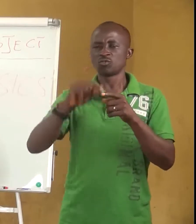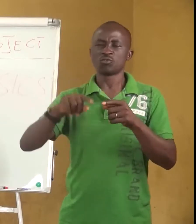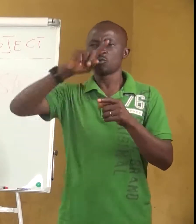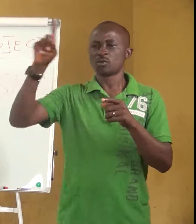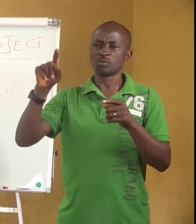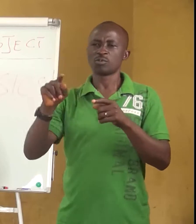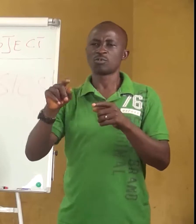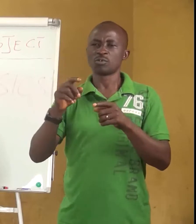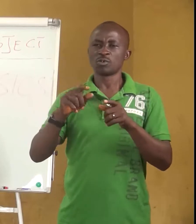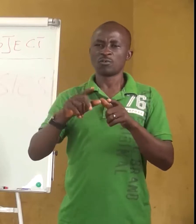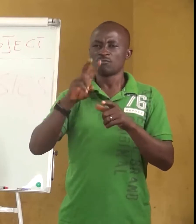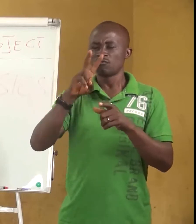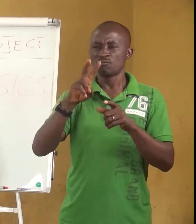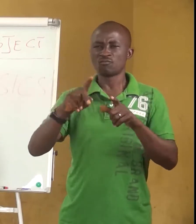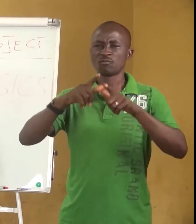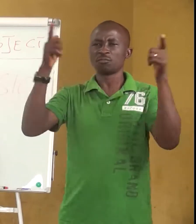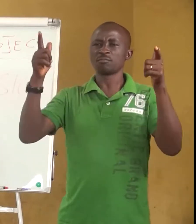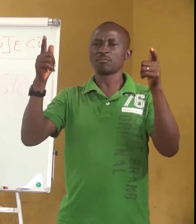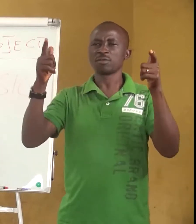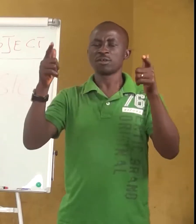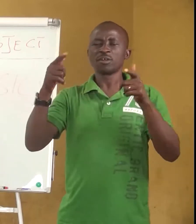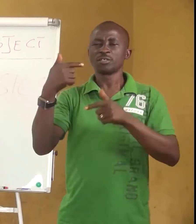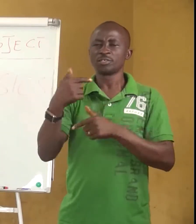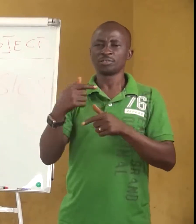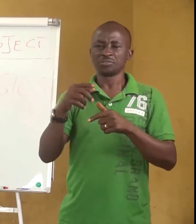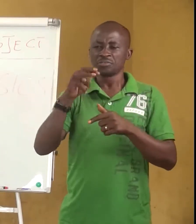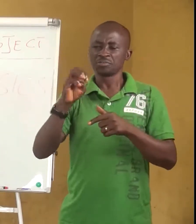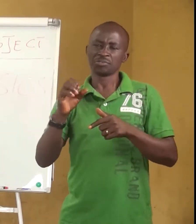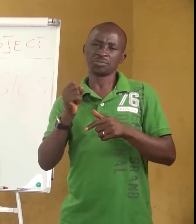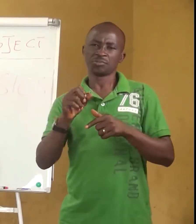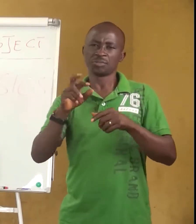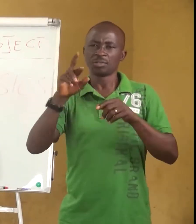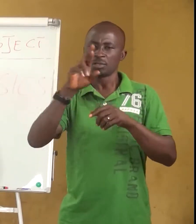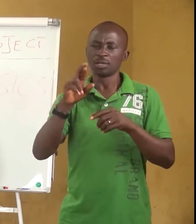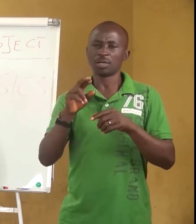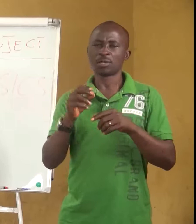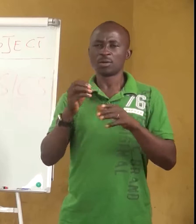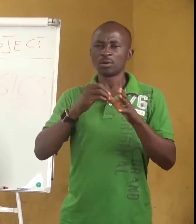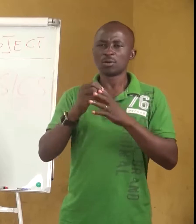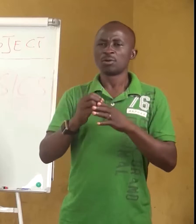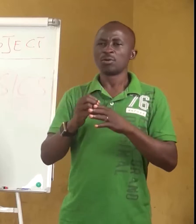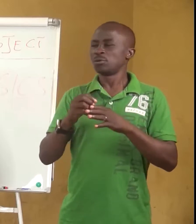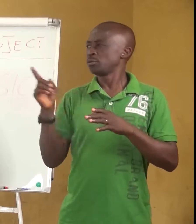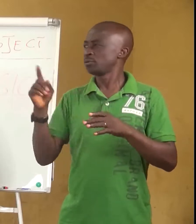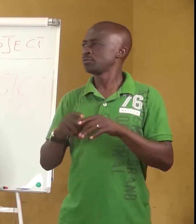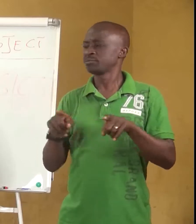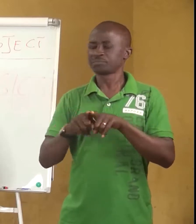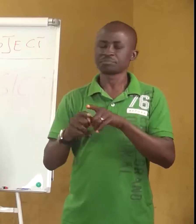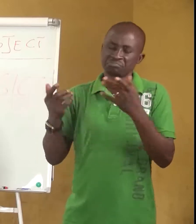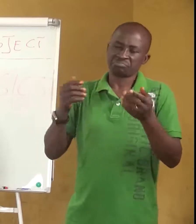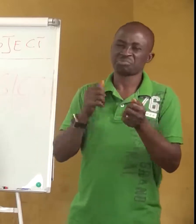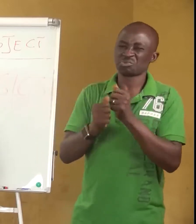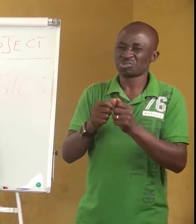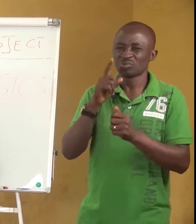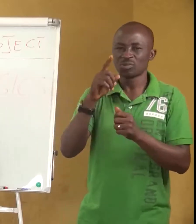2 capital G ME over R, or 2G capital R whole square root is the same, whichever one you